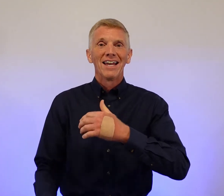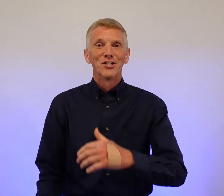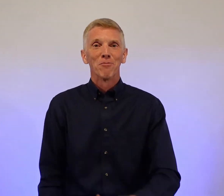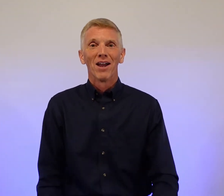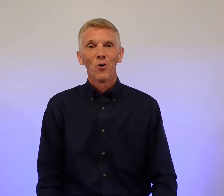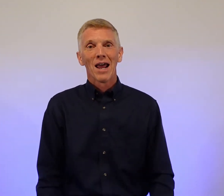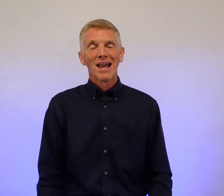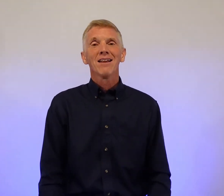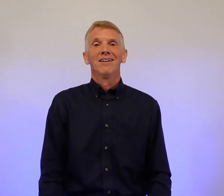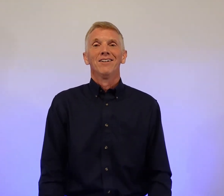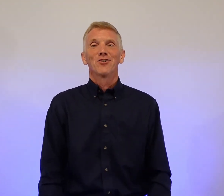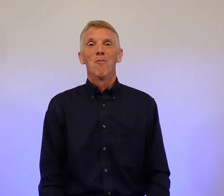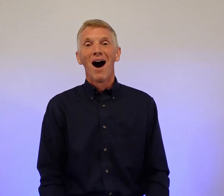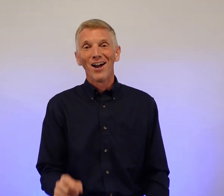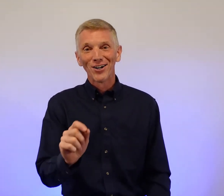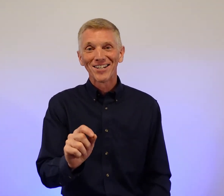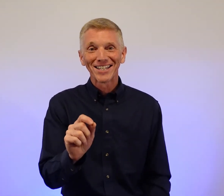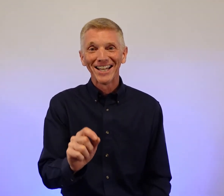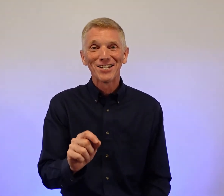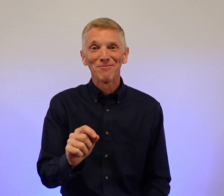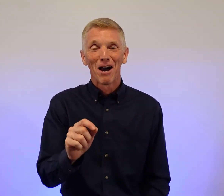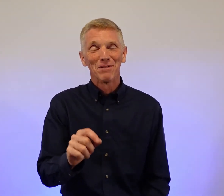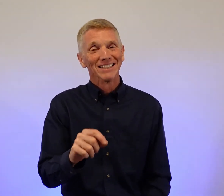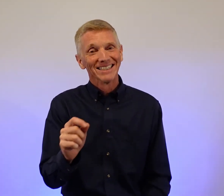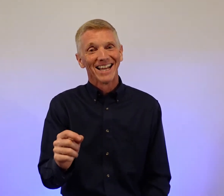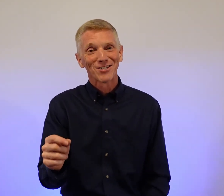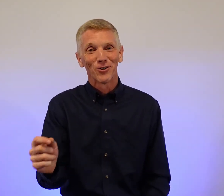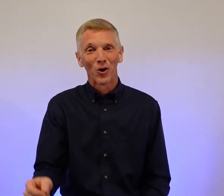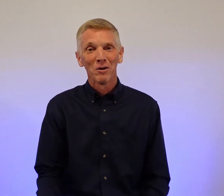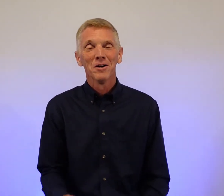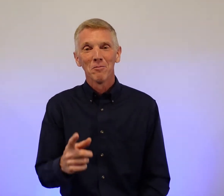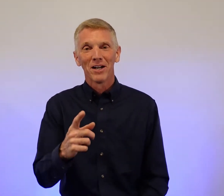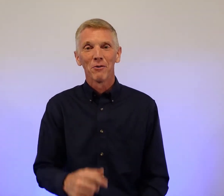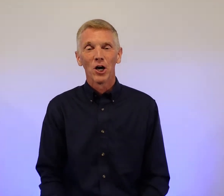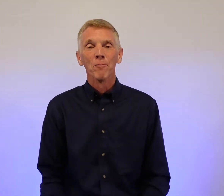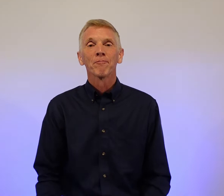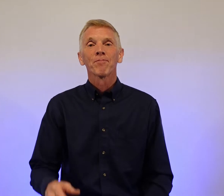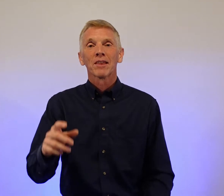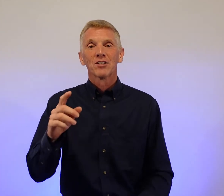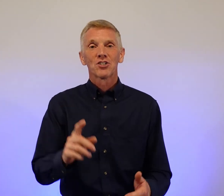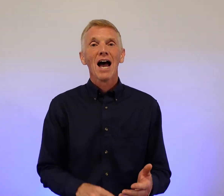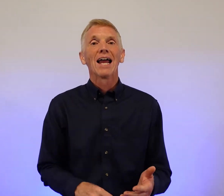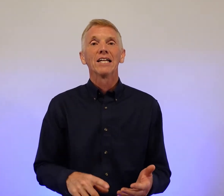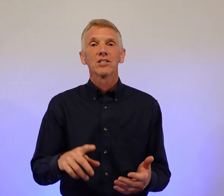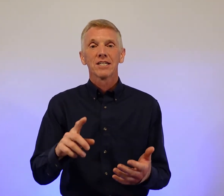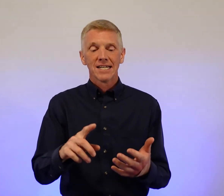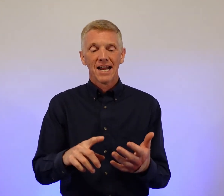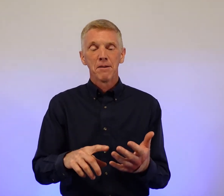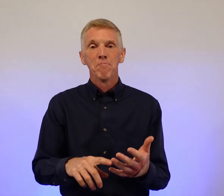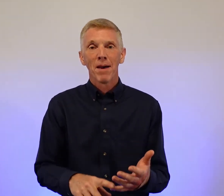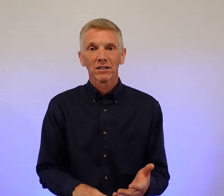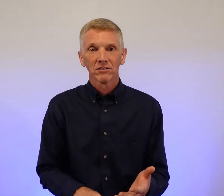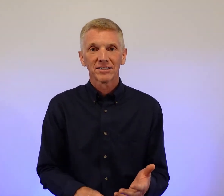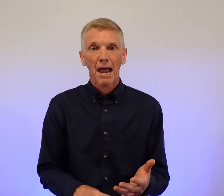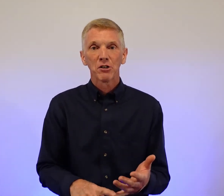injured my own hand, so my articulation might be a little less than normal, but here we go. Signs in a medical establishment,